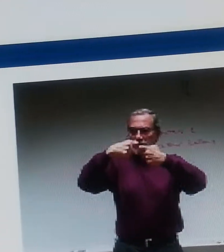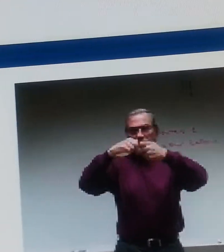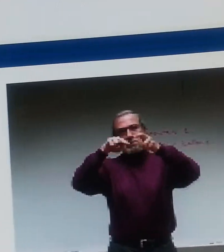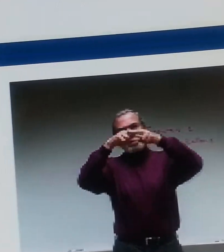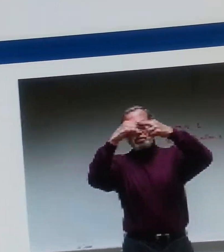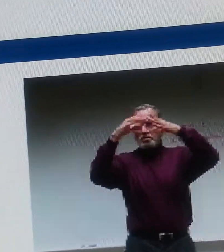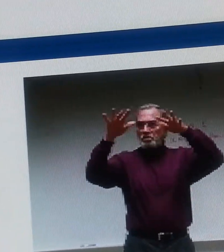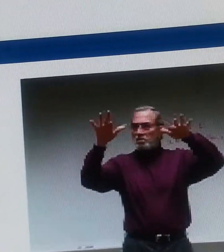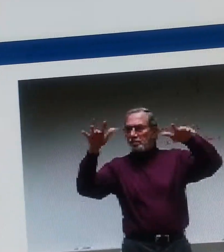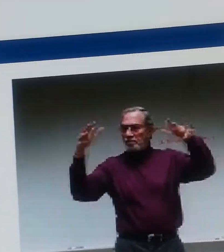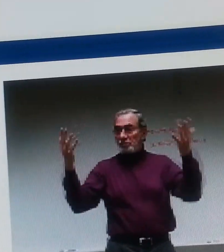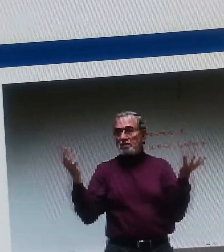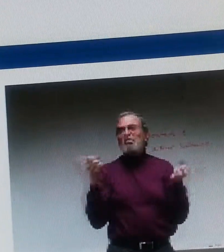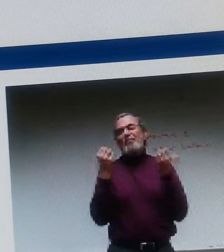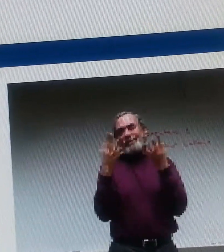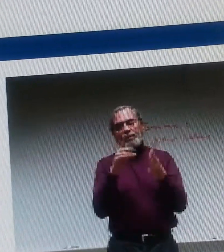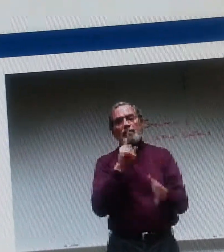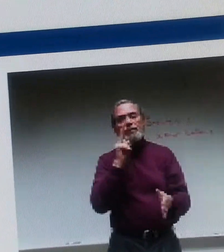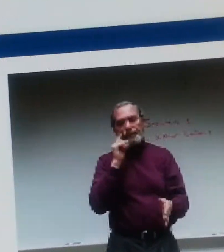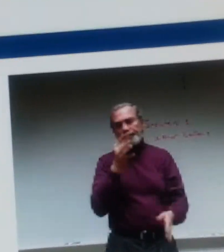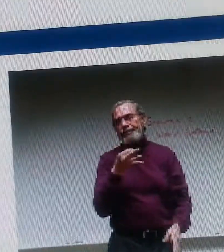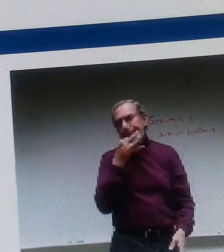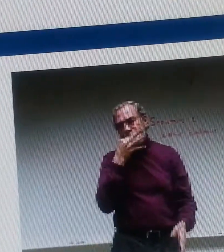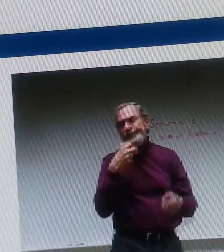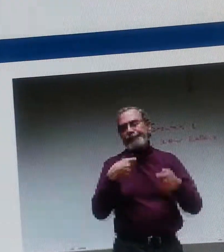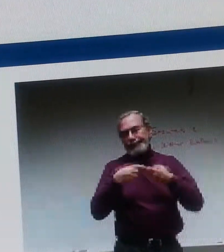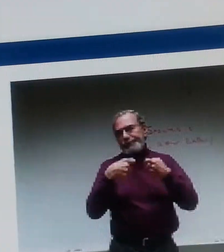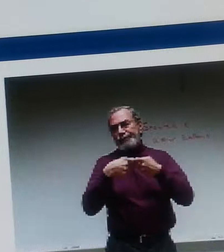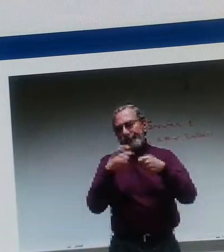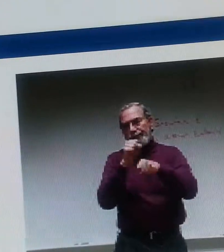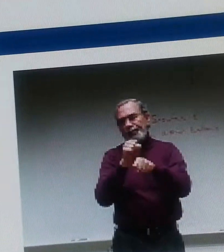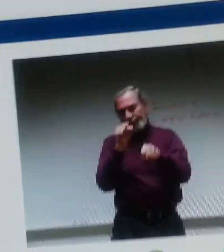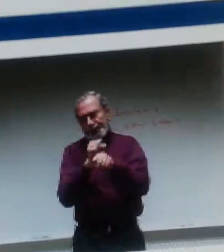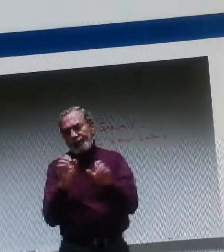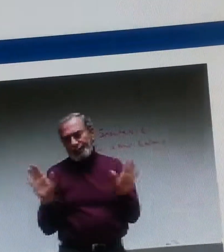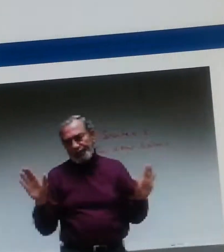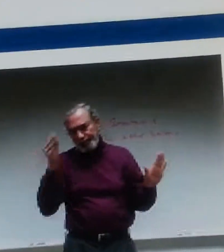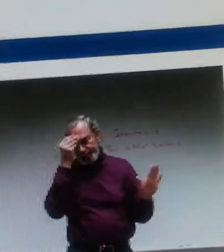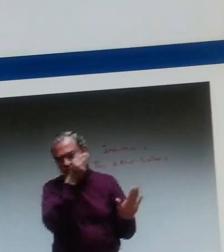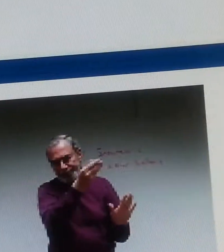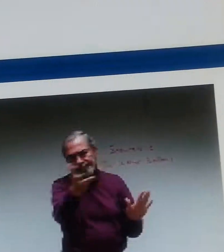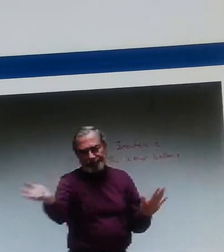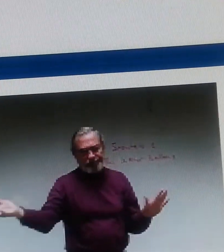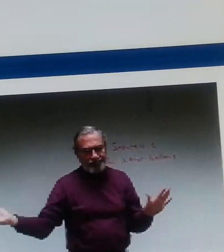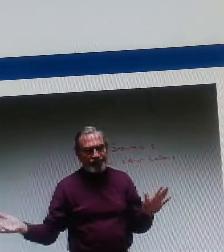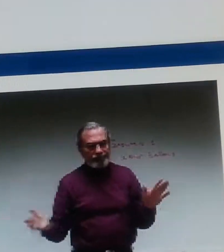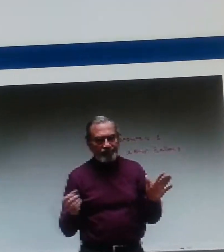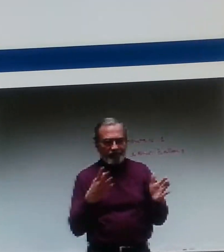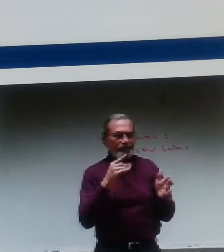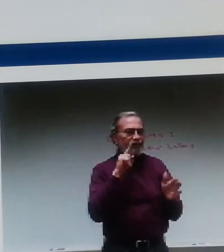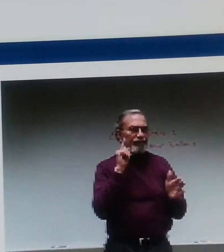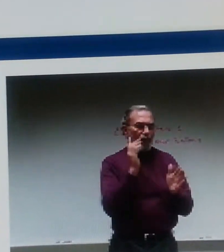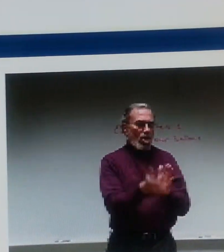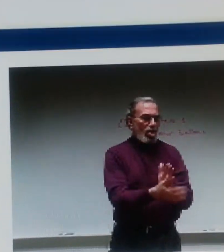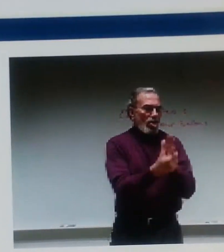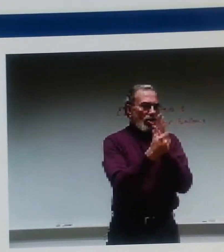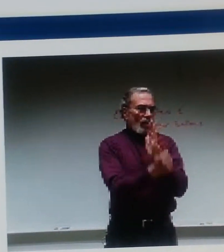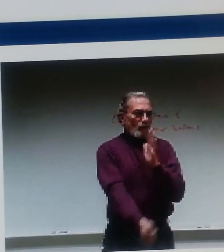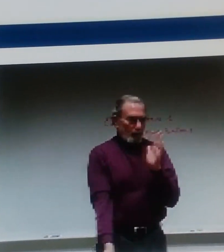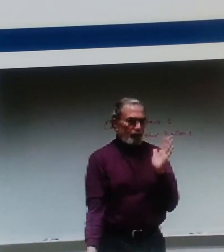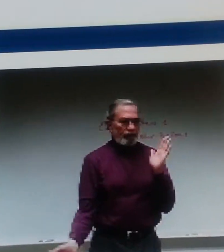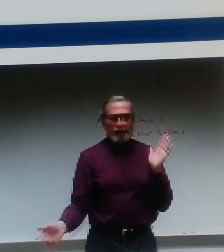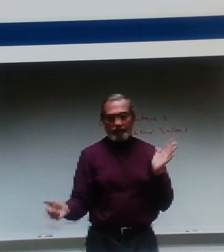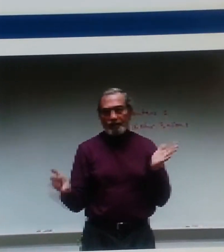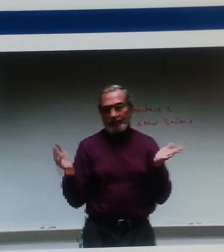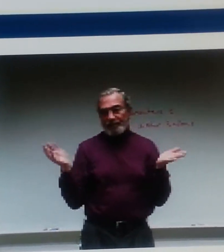that one that knew how to rig the mechanics up, and himself, he was deaf, and you know, a lot of deaf people are really good with